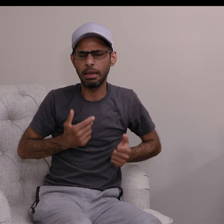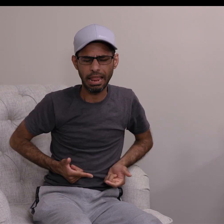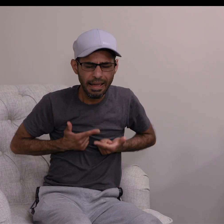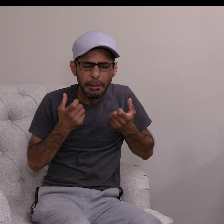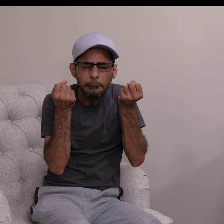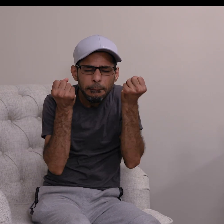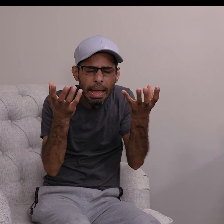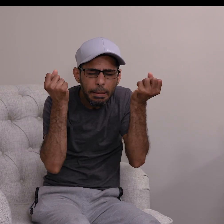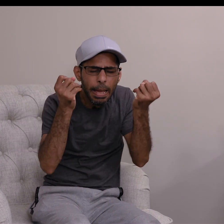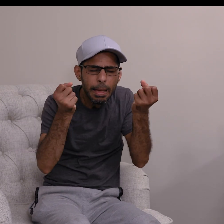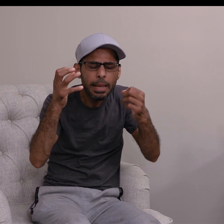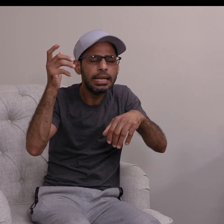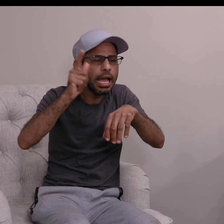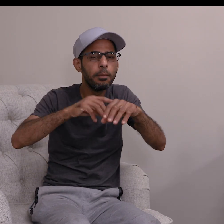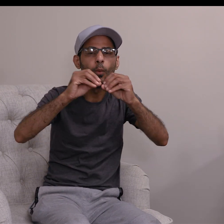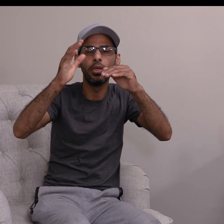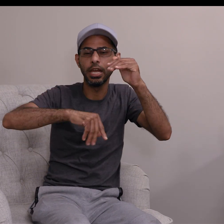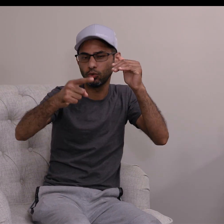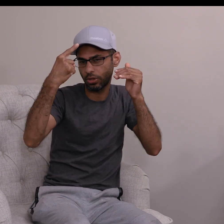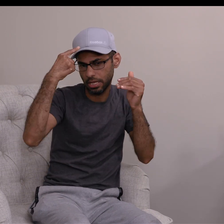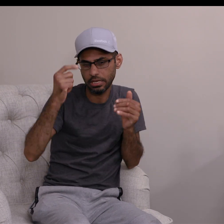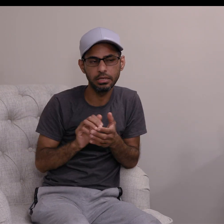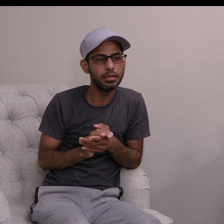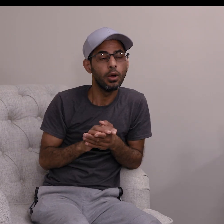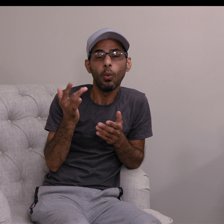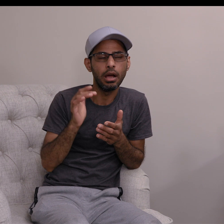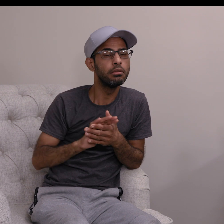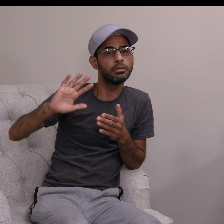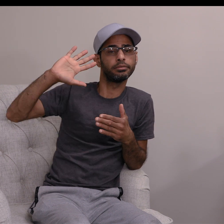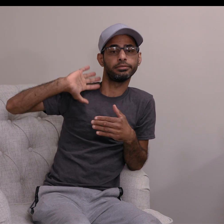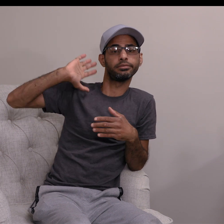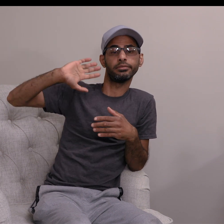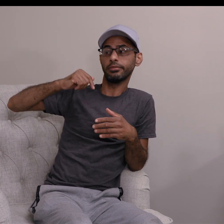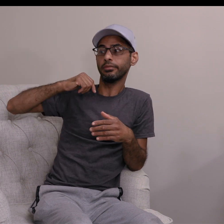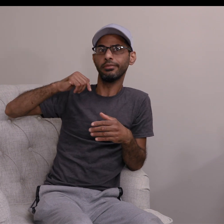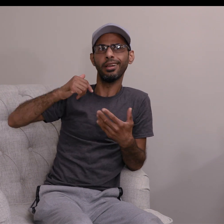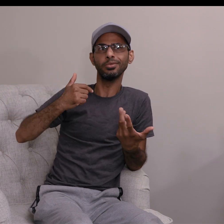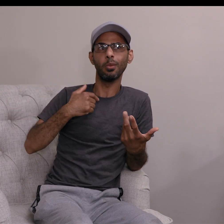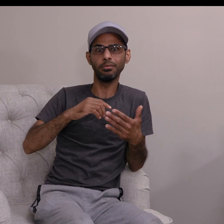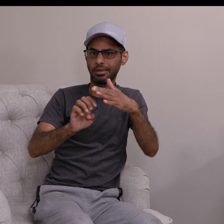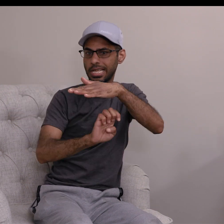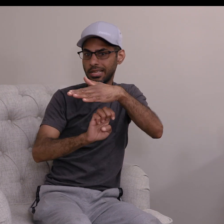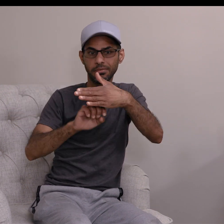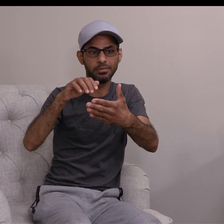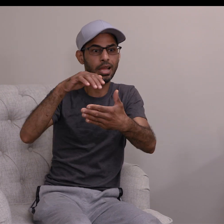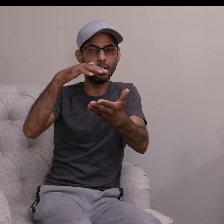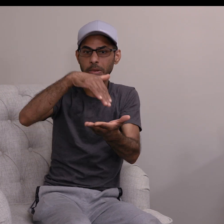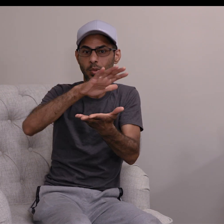Technology, oof, it has saved my life many, many times, more than you would even think. So when I was